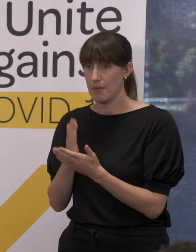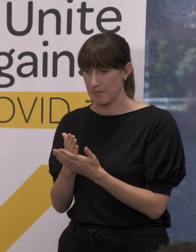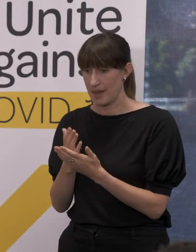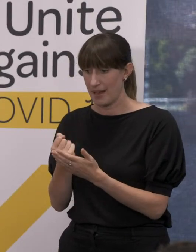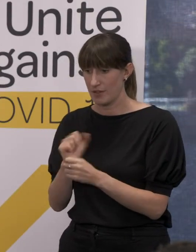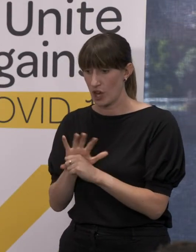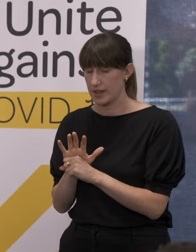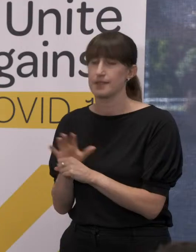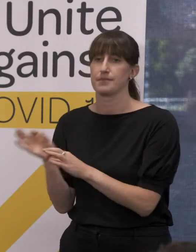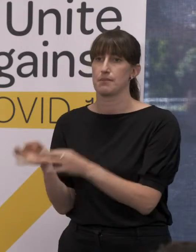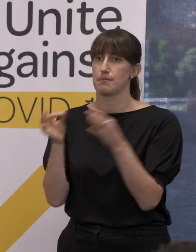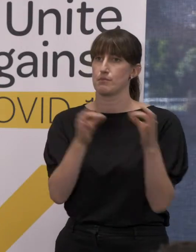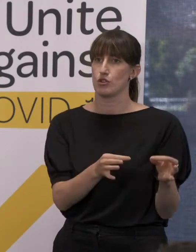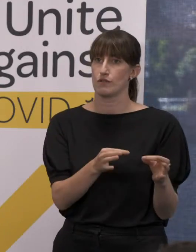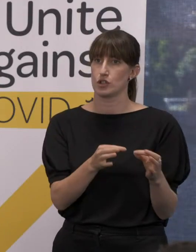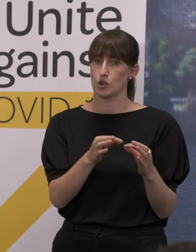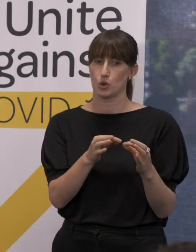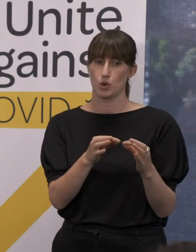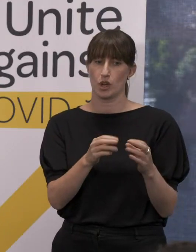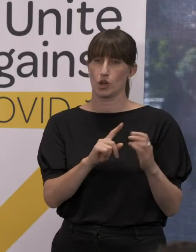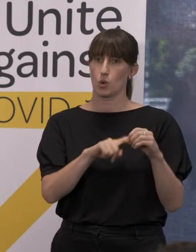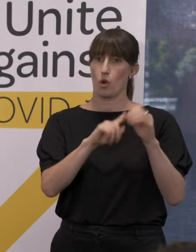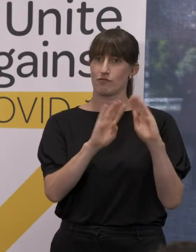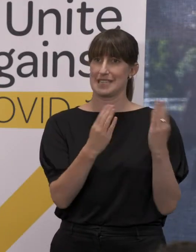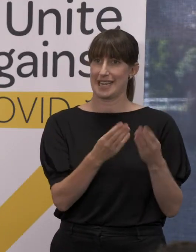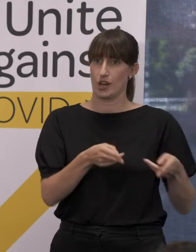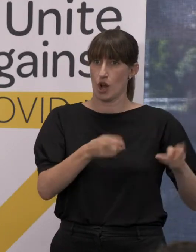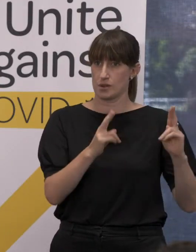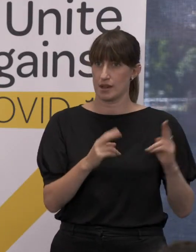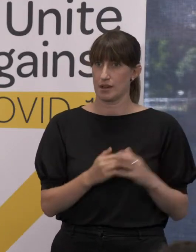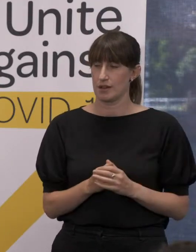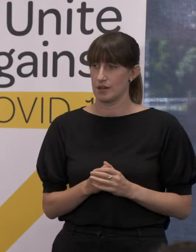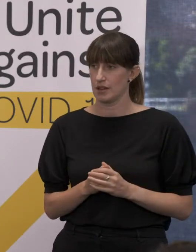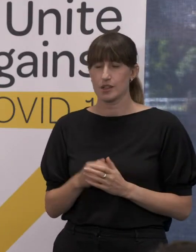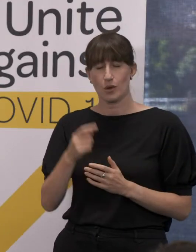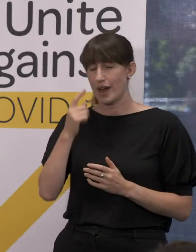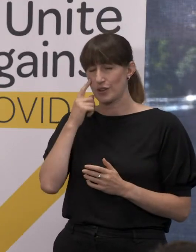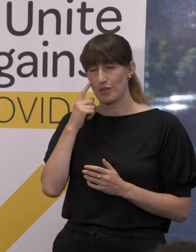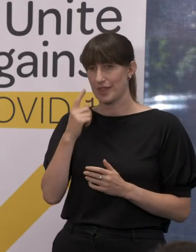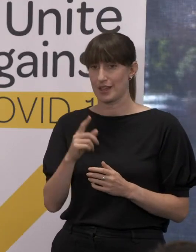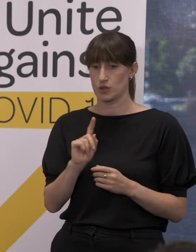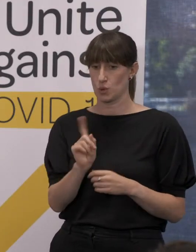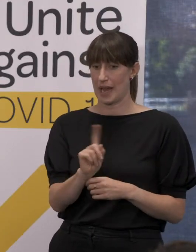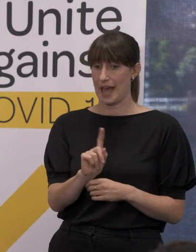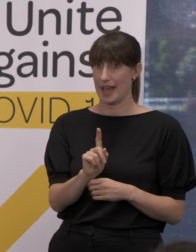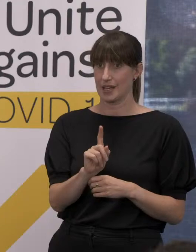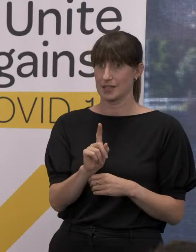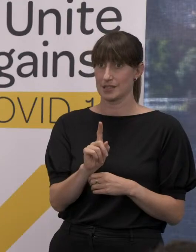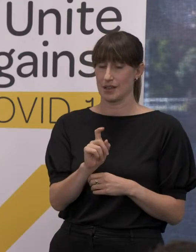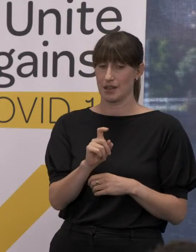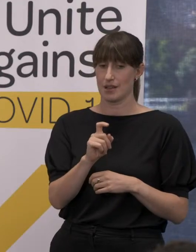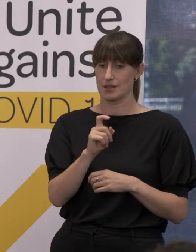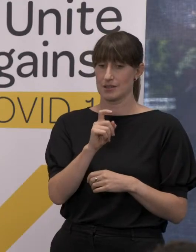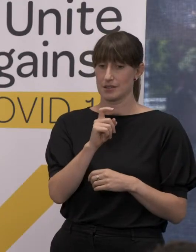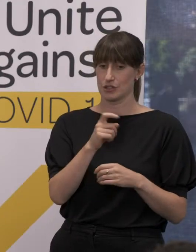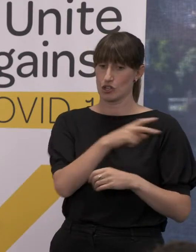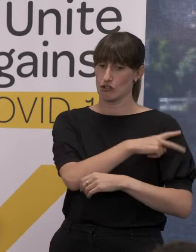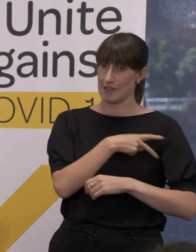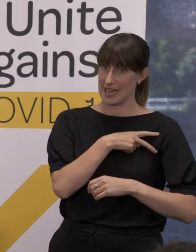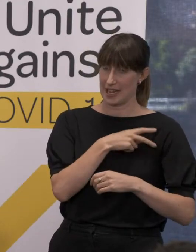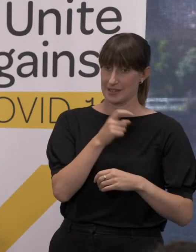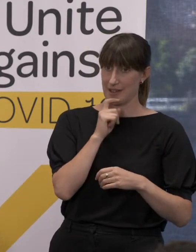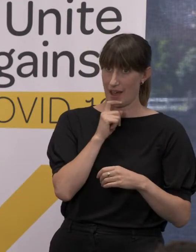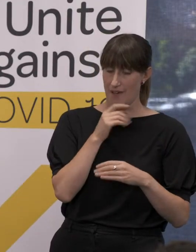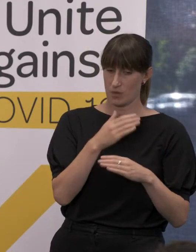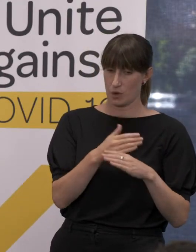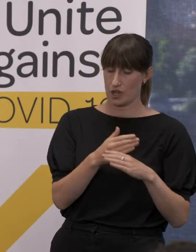no, I'm not making, and there's no evidence to suggest any association between today's case and our security guard and